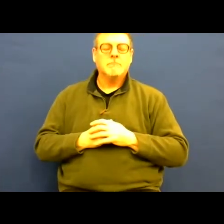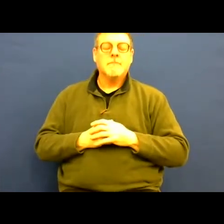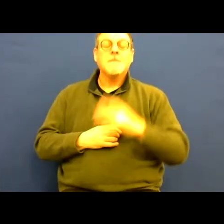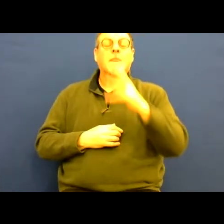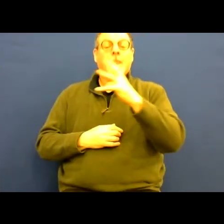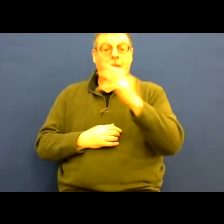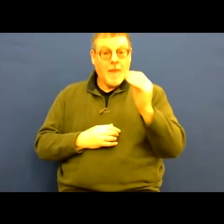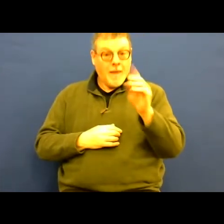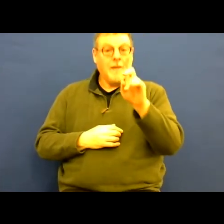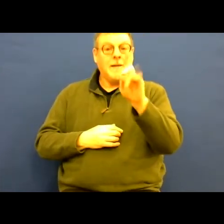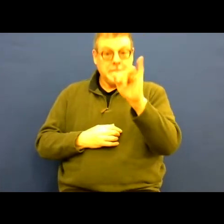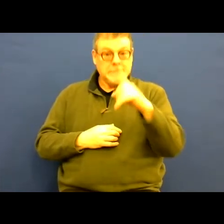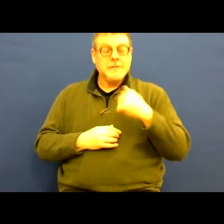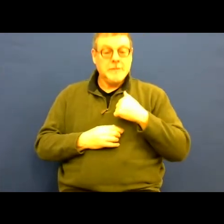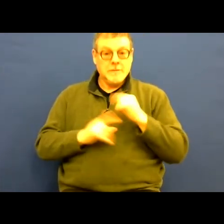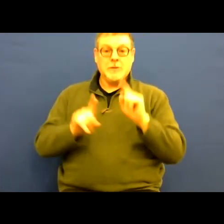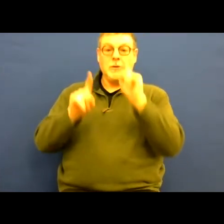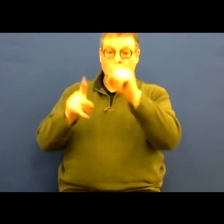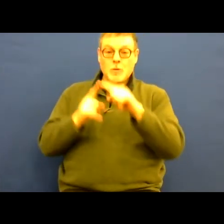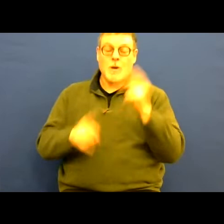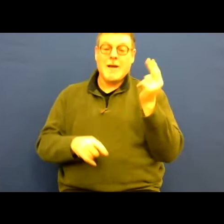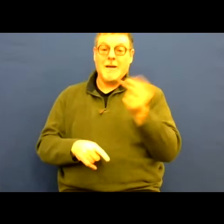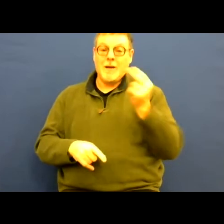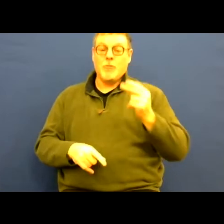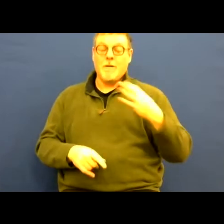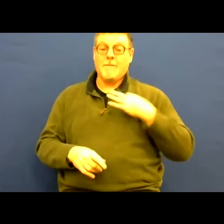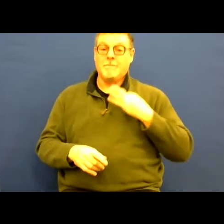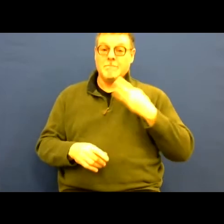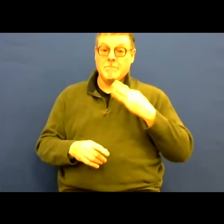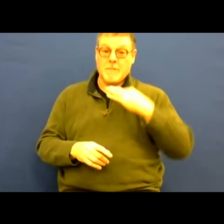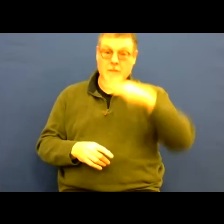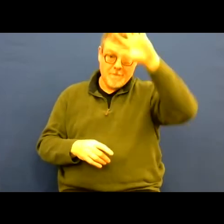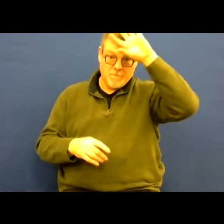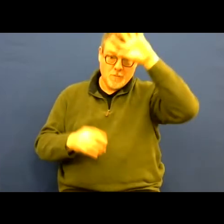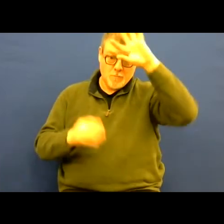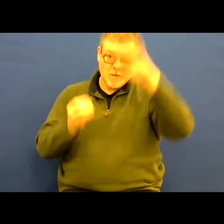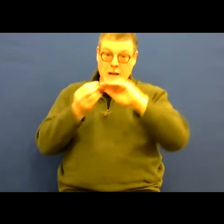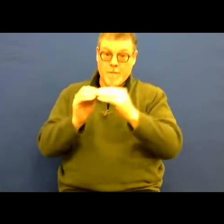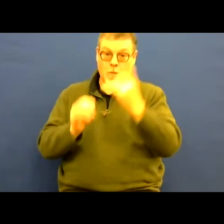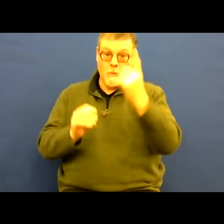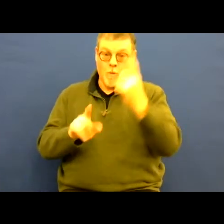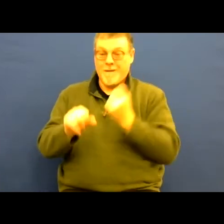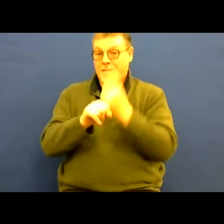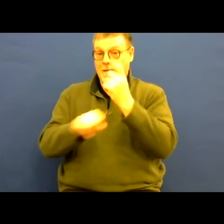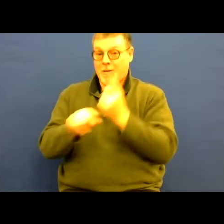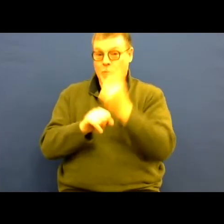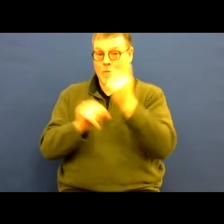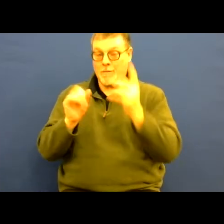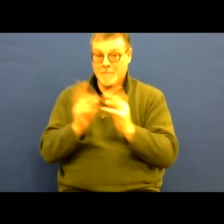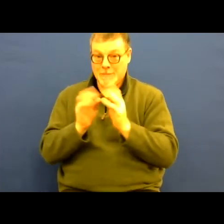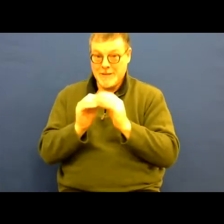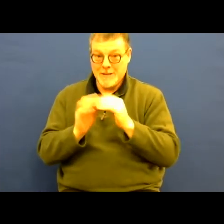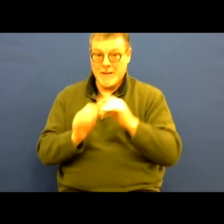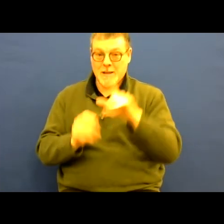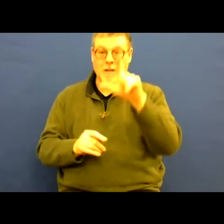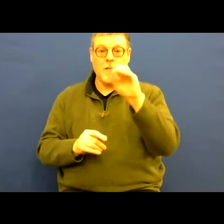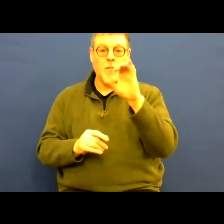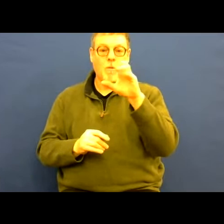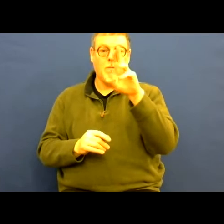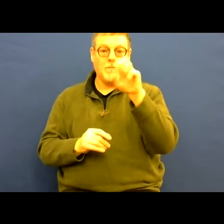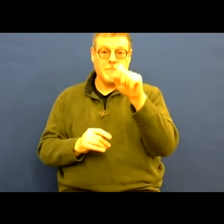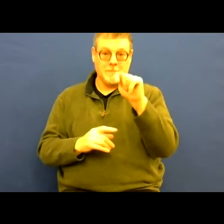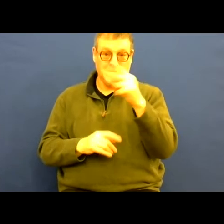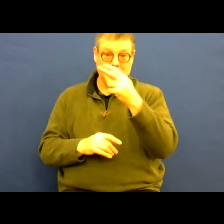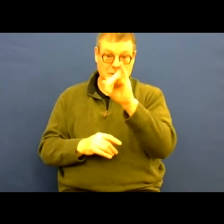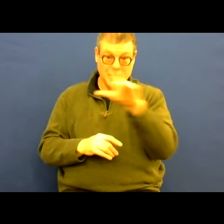I did go to the Henrietta Volunteer Fire Department Company #1 annual banquet at Locust Hill.